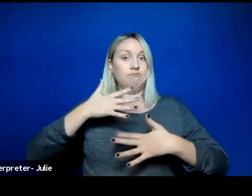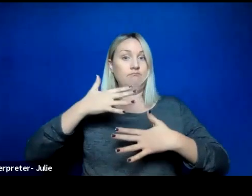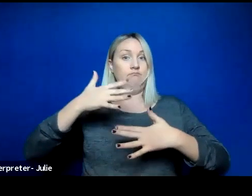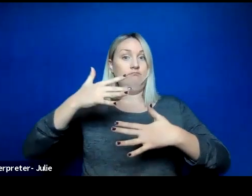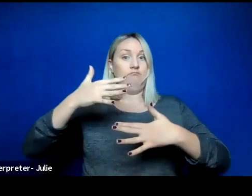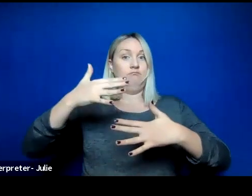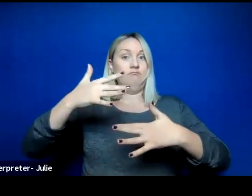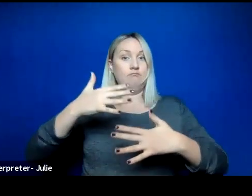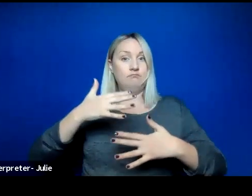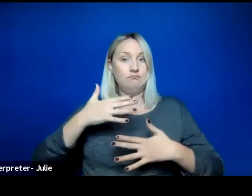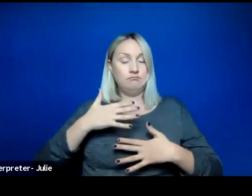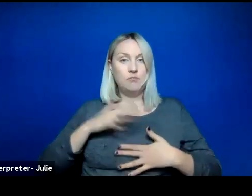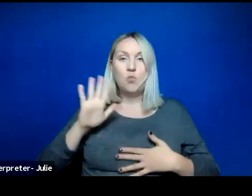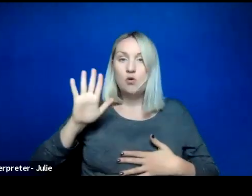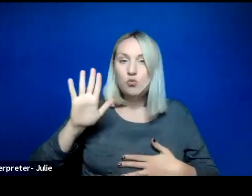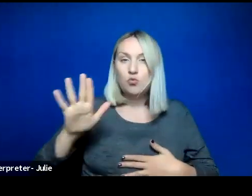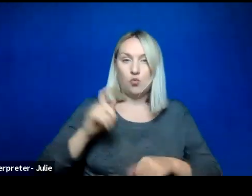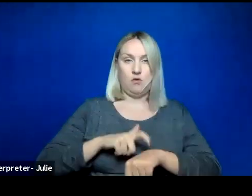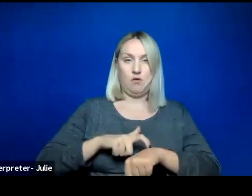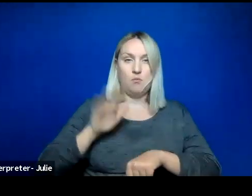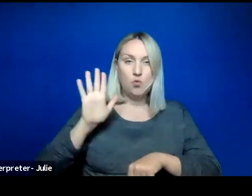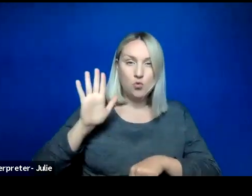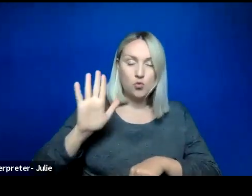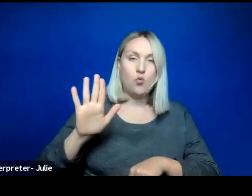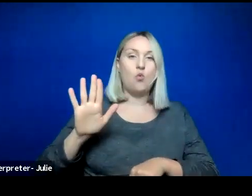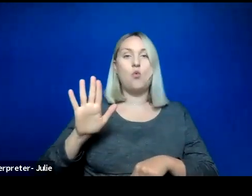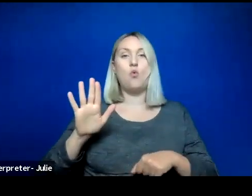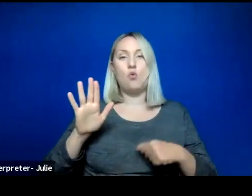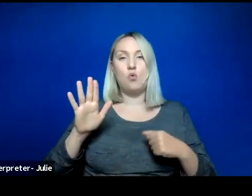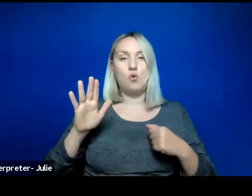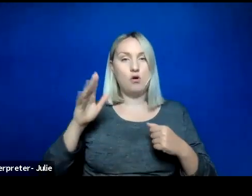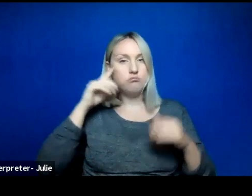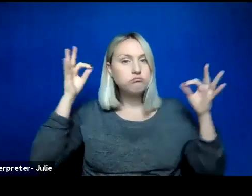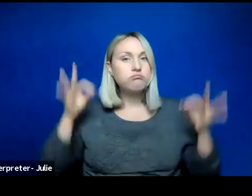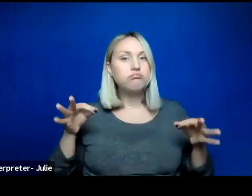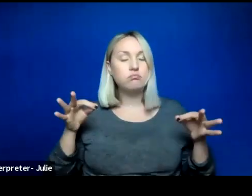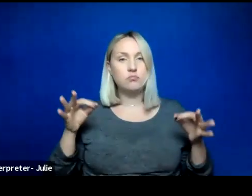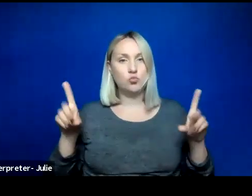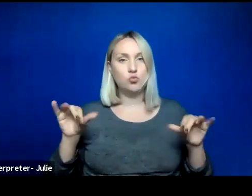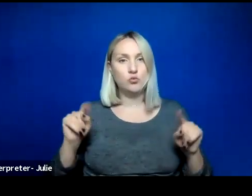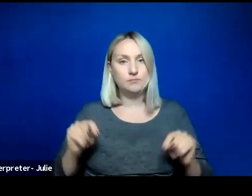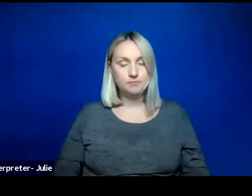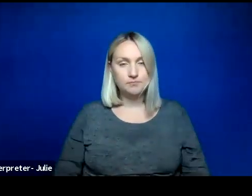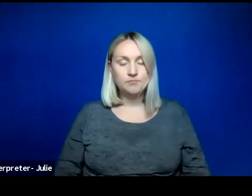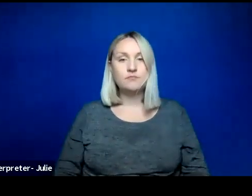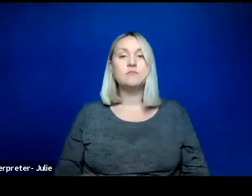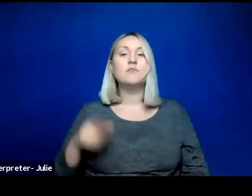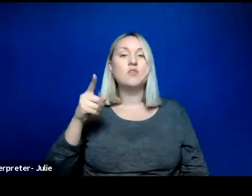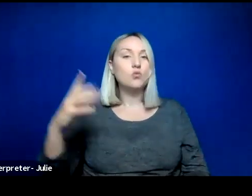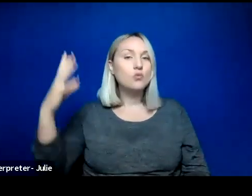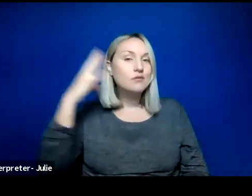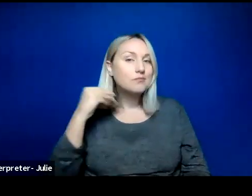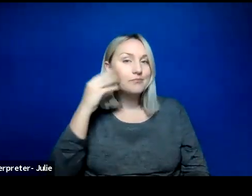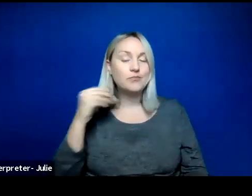at your pace, at your directive, to experience